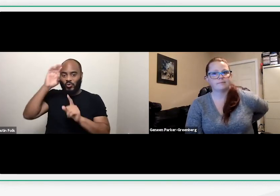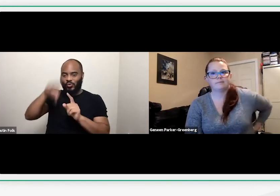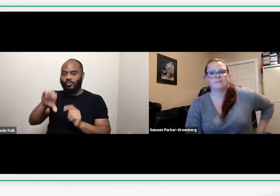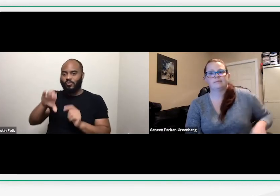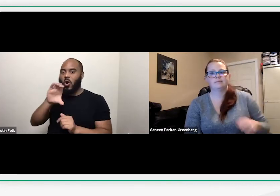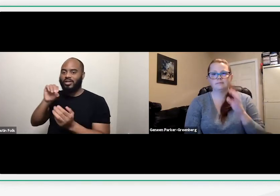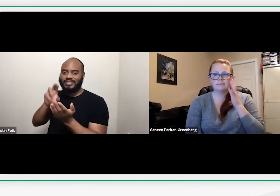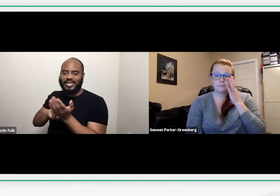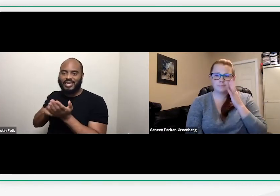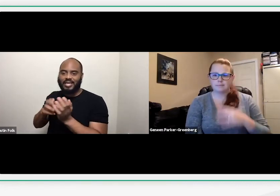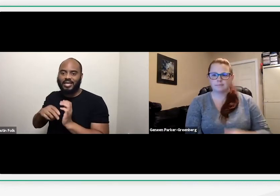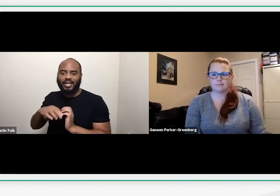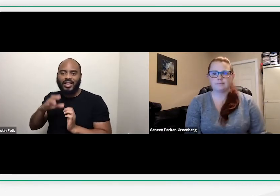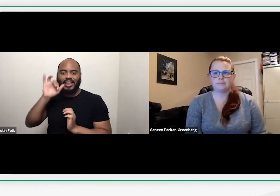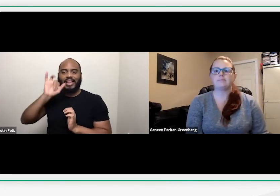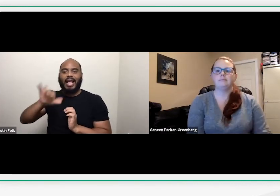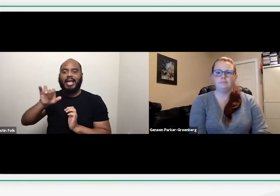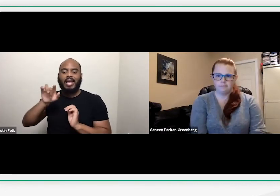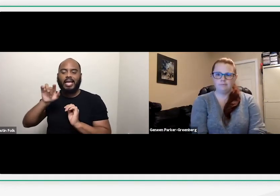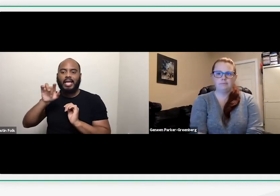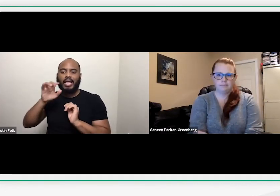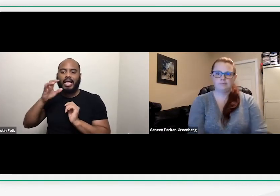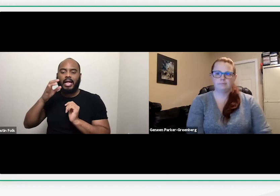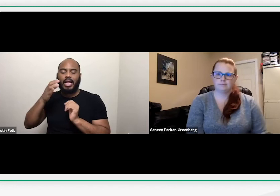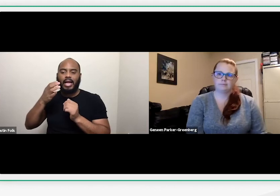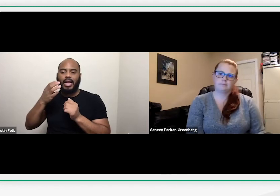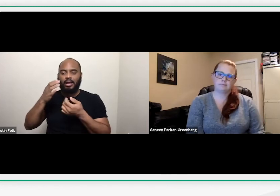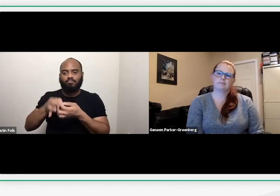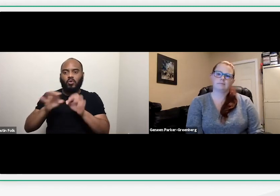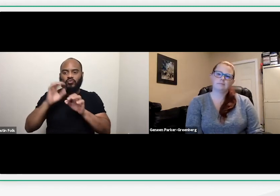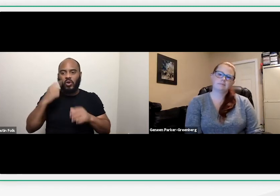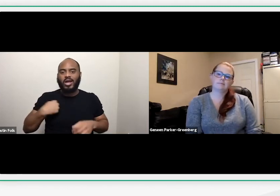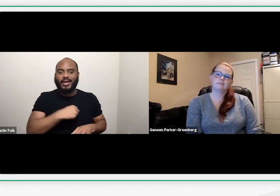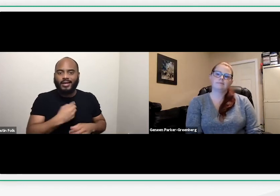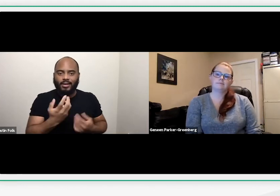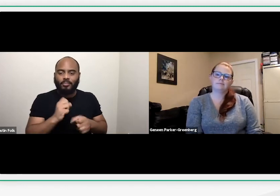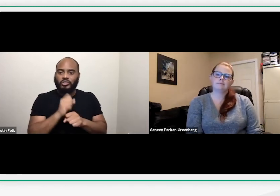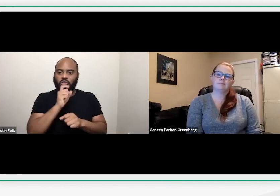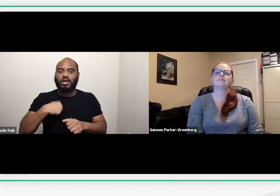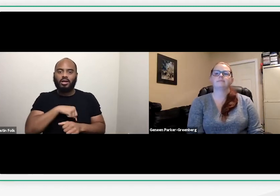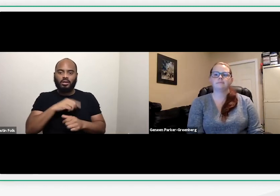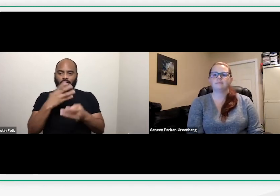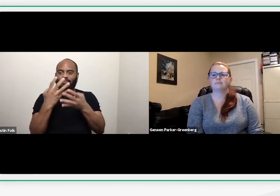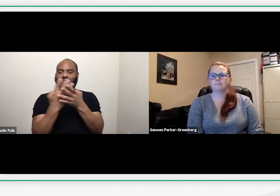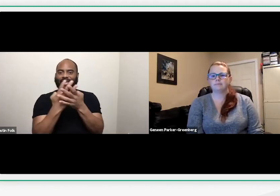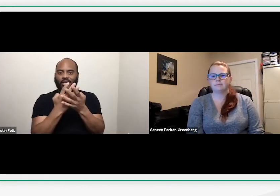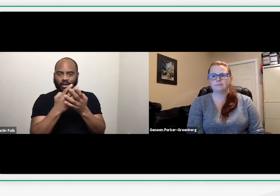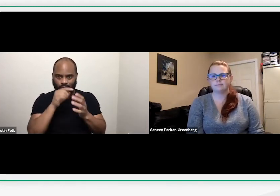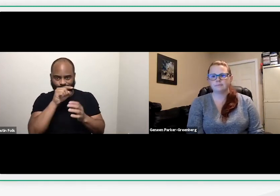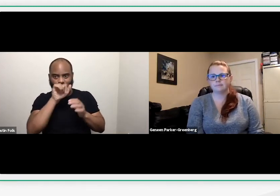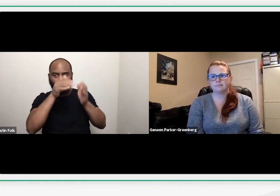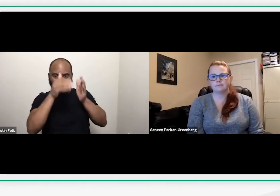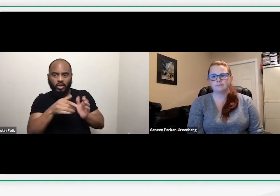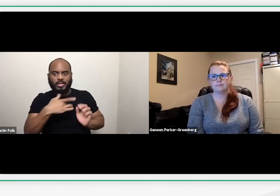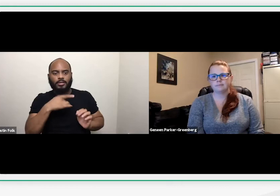Janine, that's a great answer. I know co-signing, when it comes to co-signing, that's also